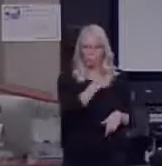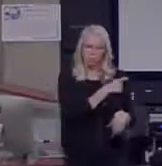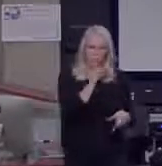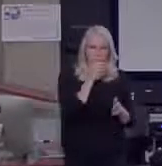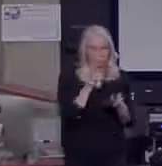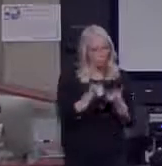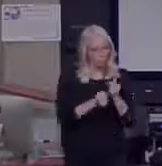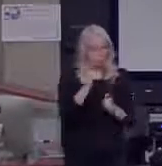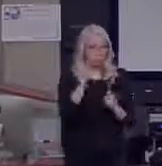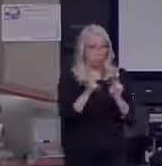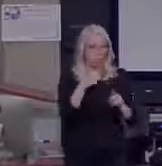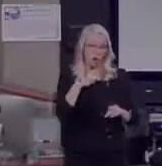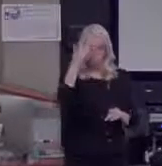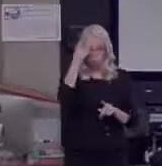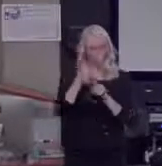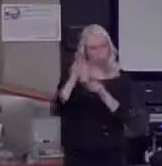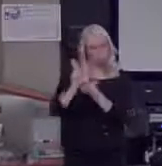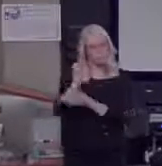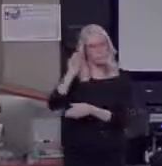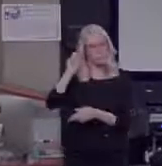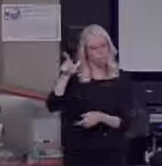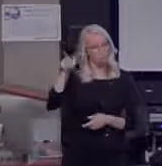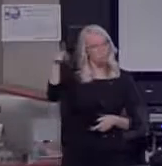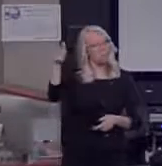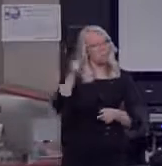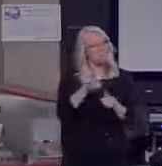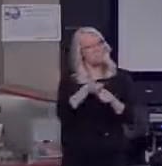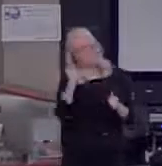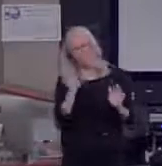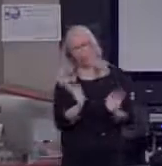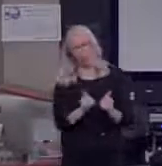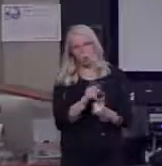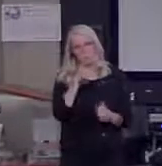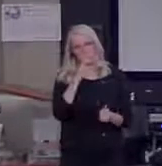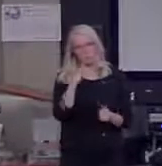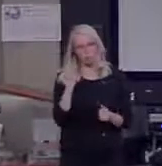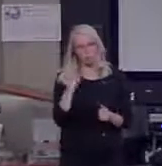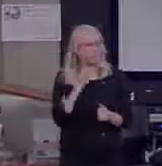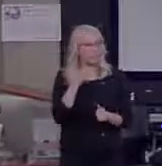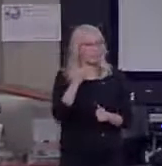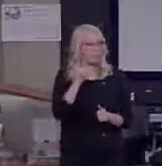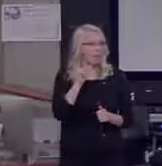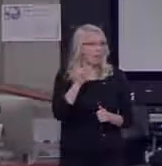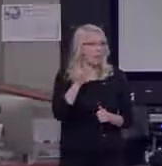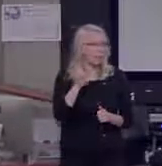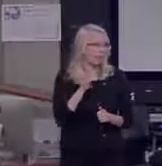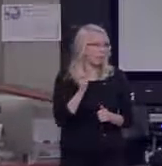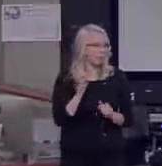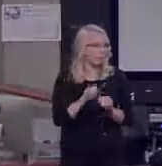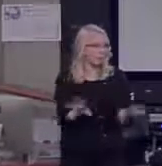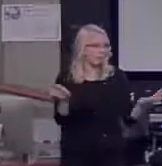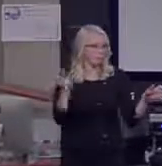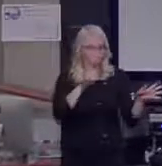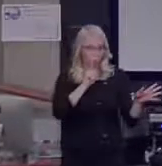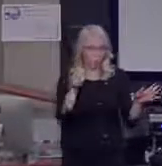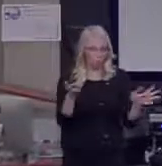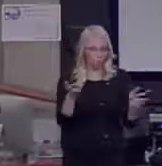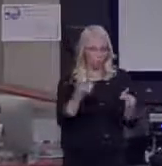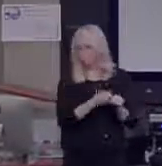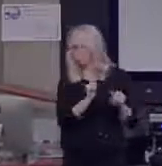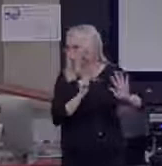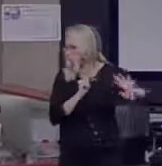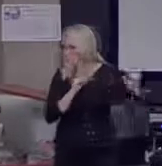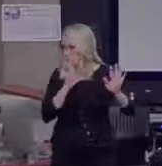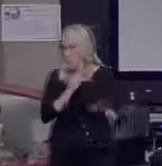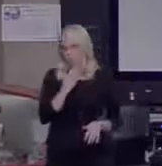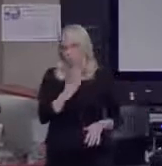at the University of Delaware avoid talking to the press like a plague. But if we all do that,